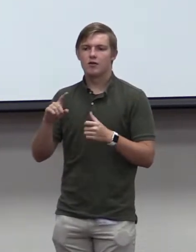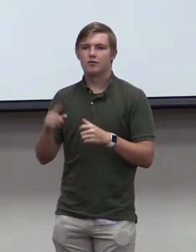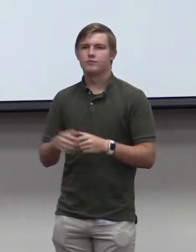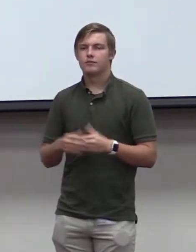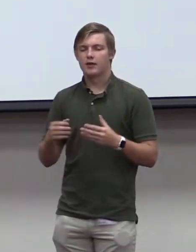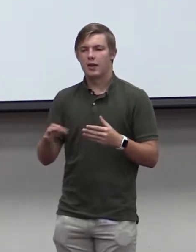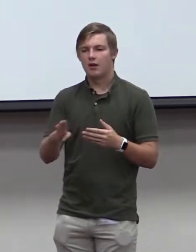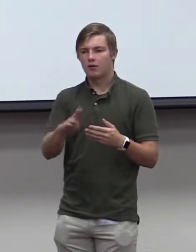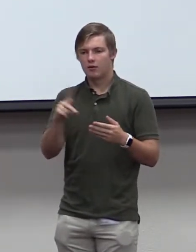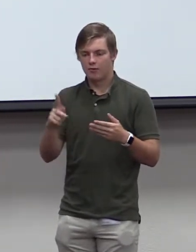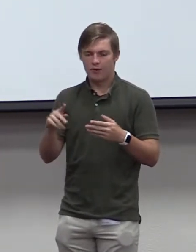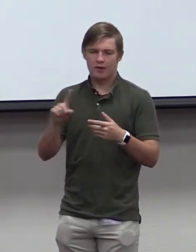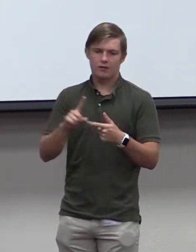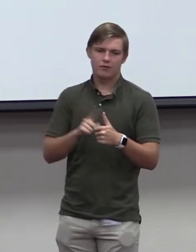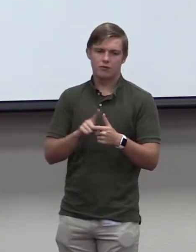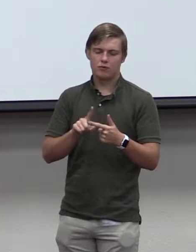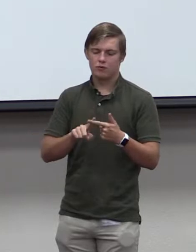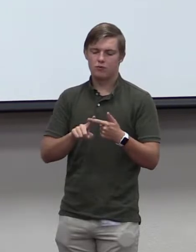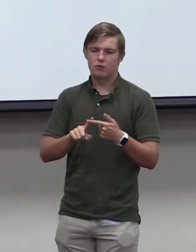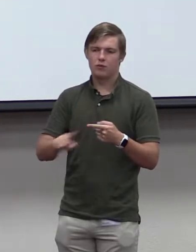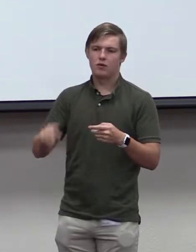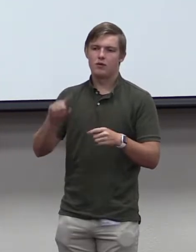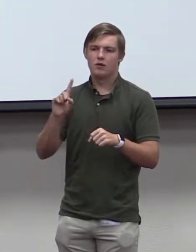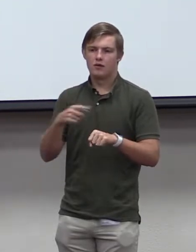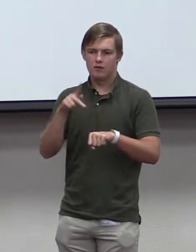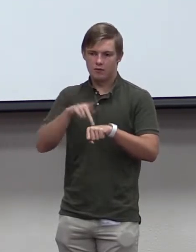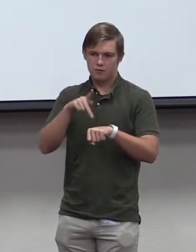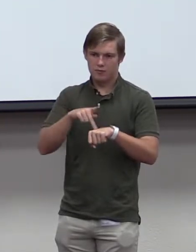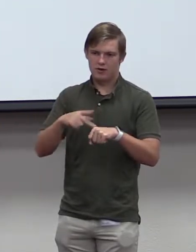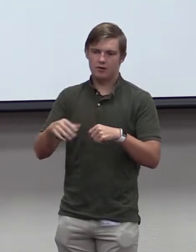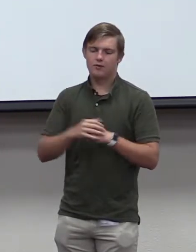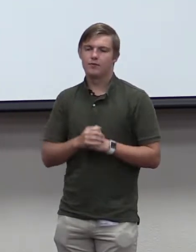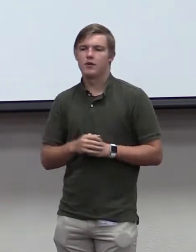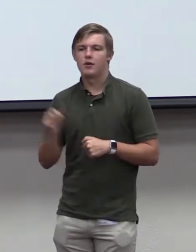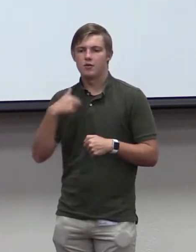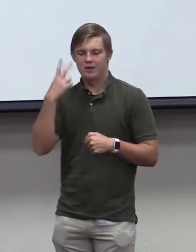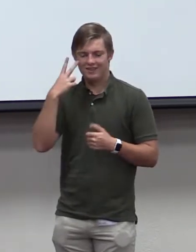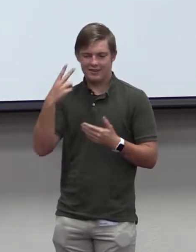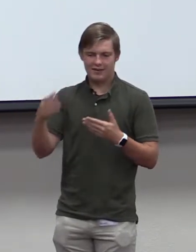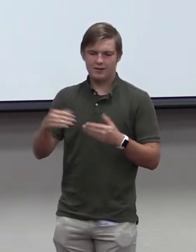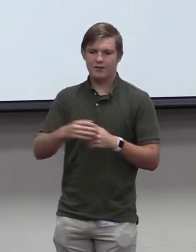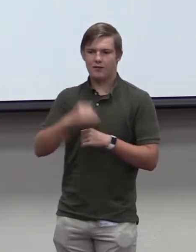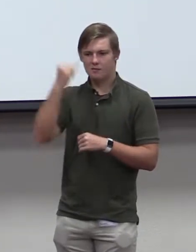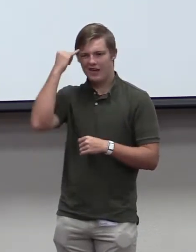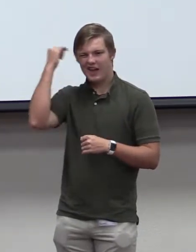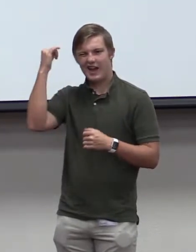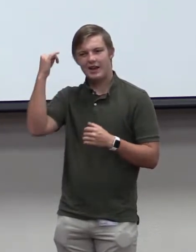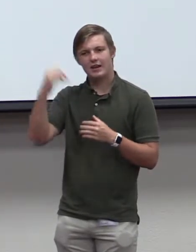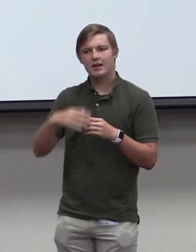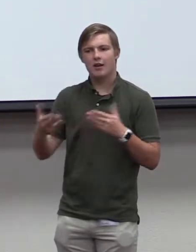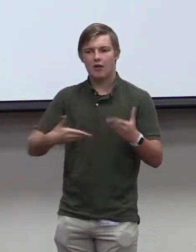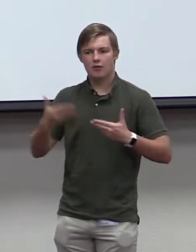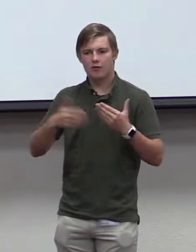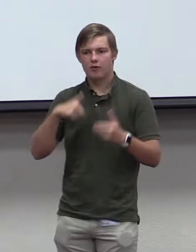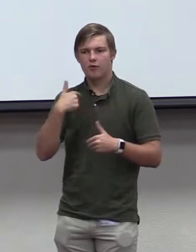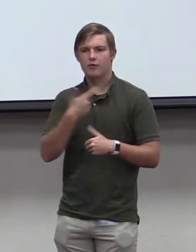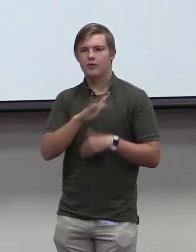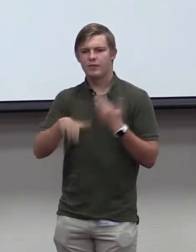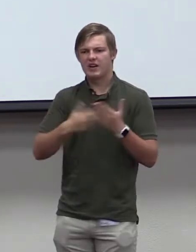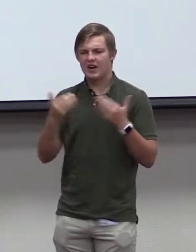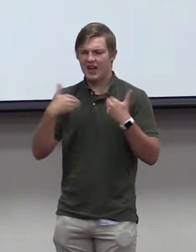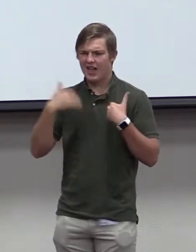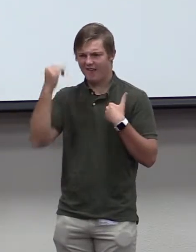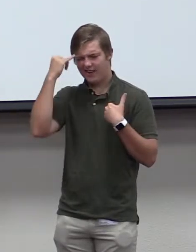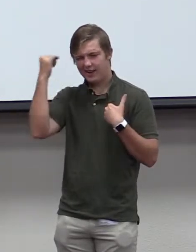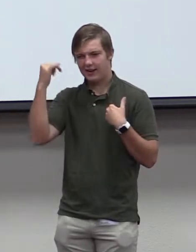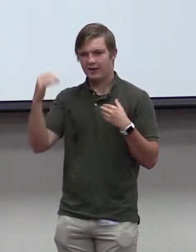chapter 4, verse 10, we see the idea of serving. And that's what I want us to look at this morning. And I think we all have a basic understanding of what it